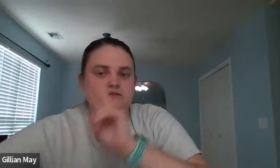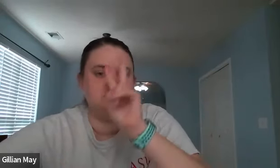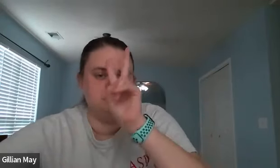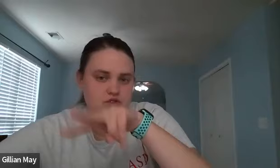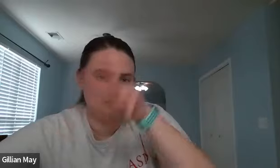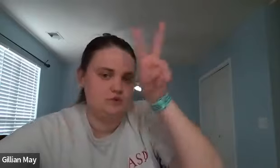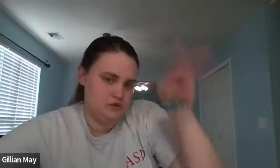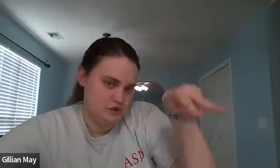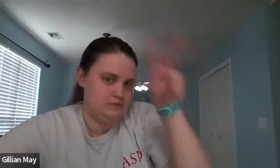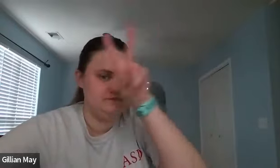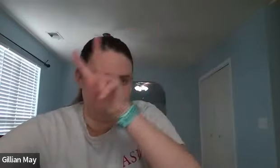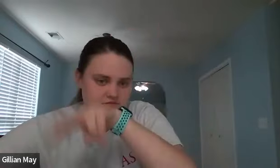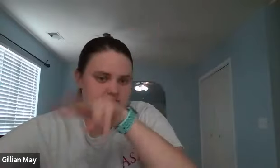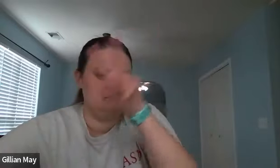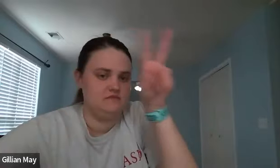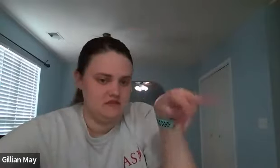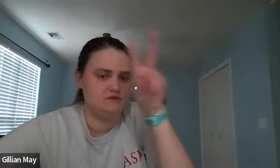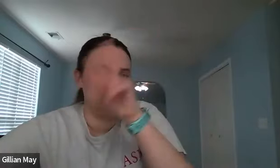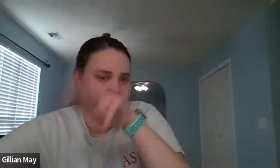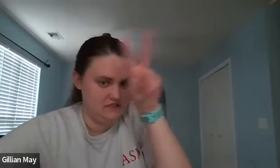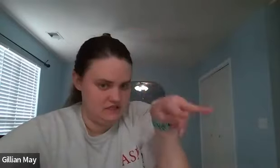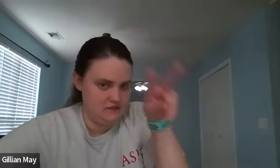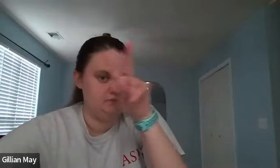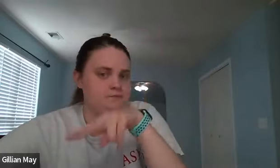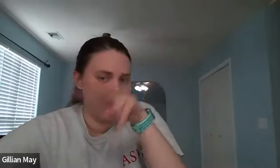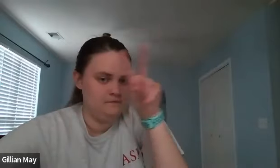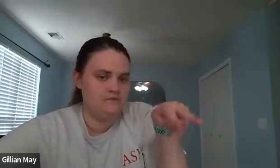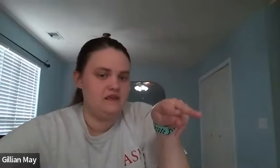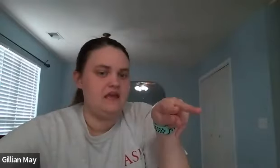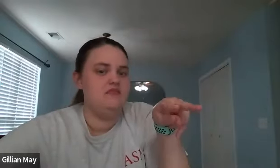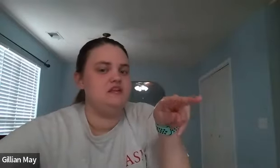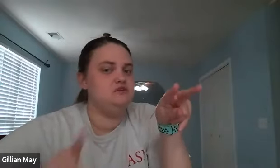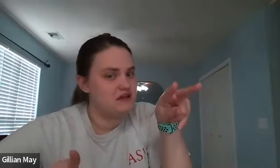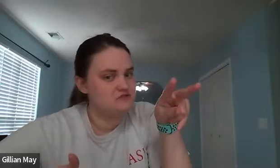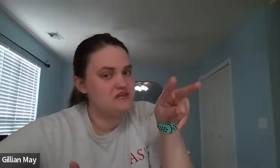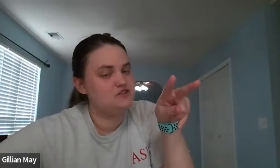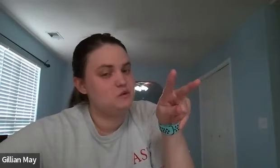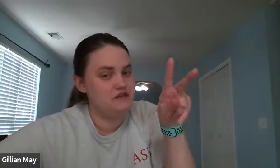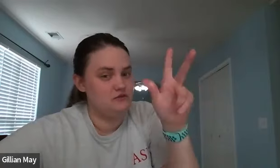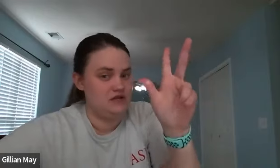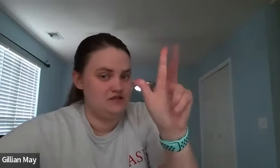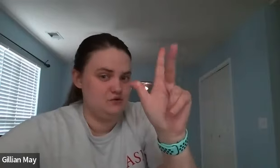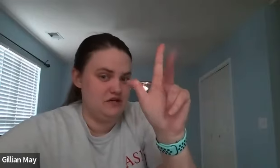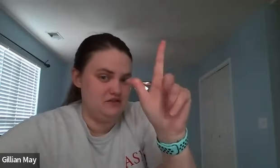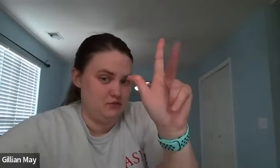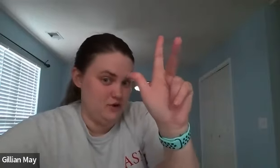So 2, 2. This one is the 22. And then you guys are thinking 23.